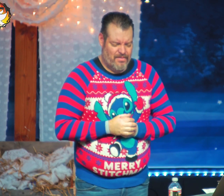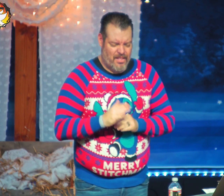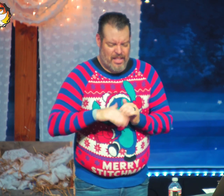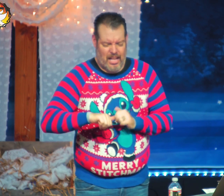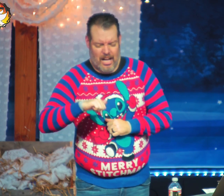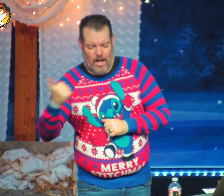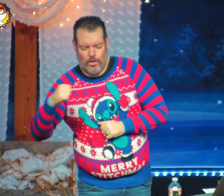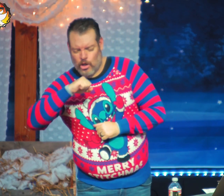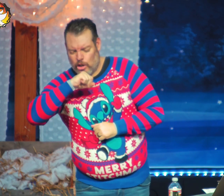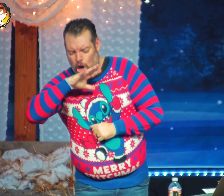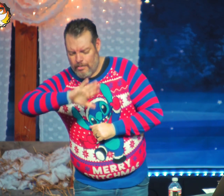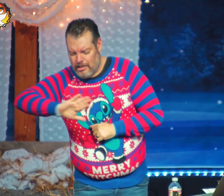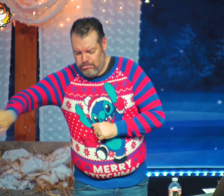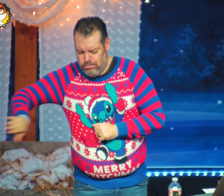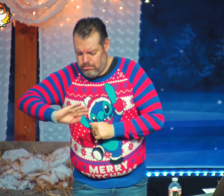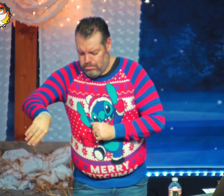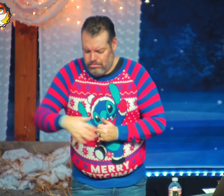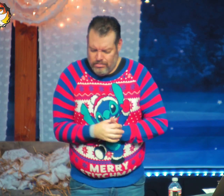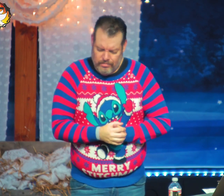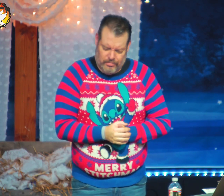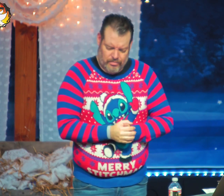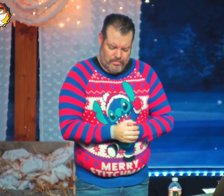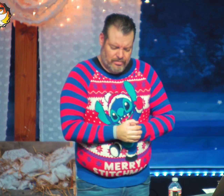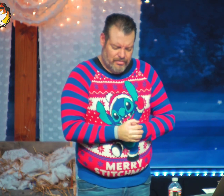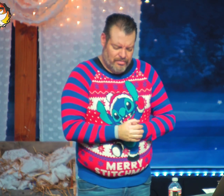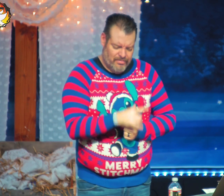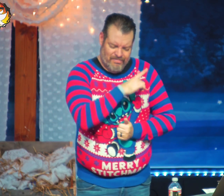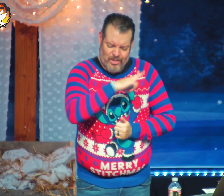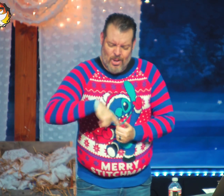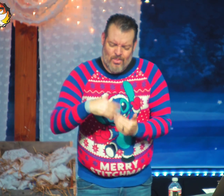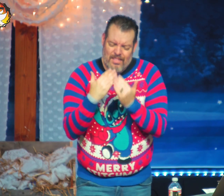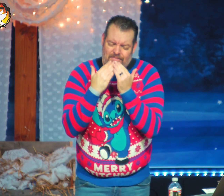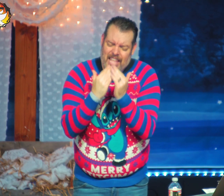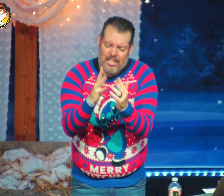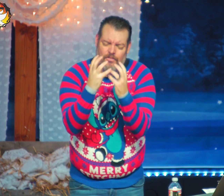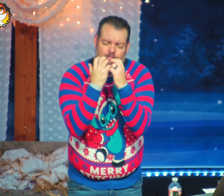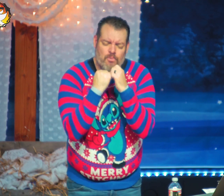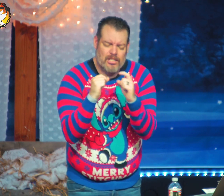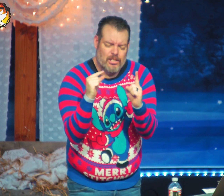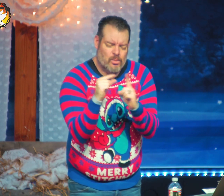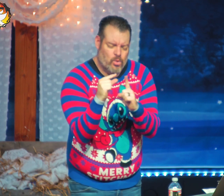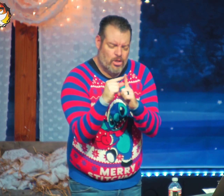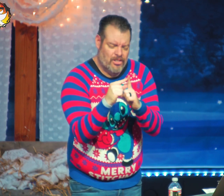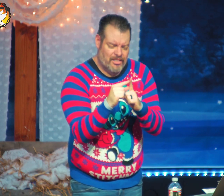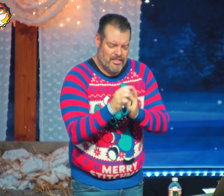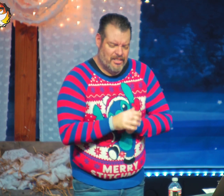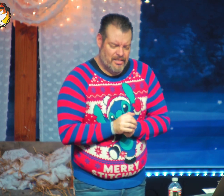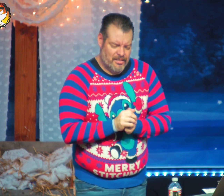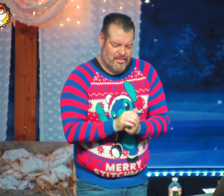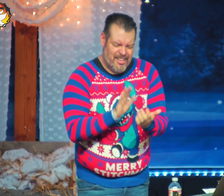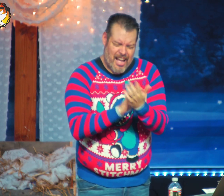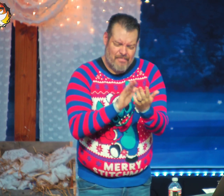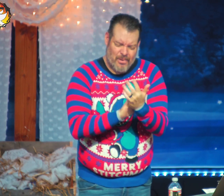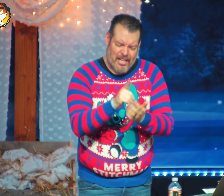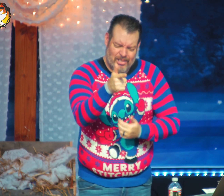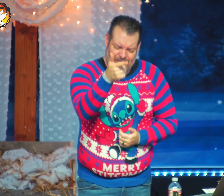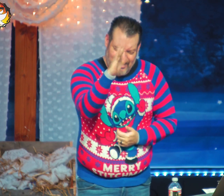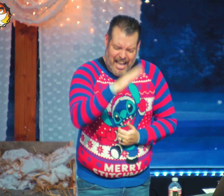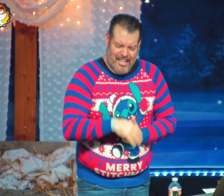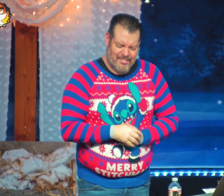brains to fill them with the Word of God. Help us to read the Word of God to fill our minds